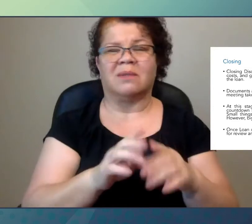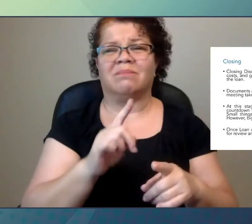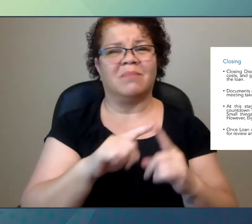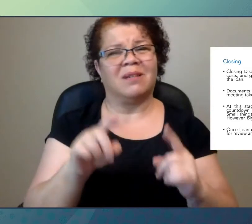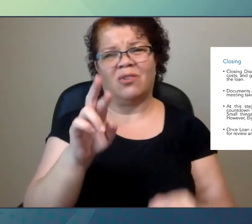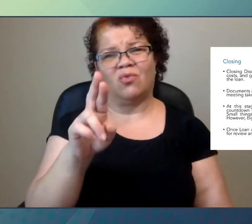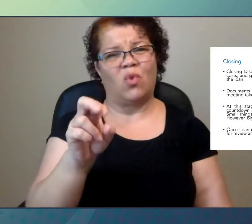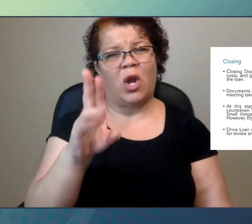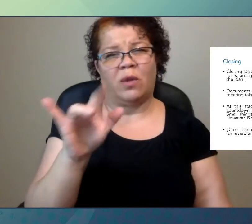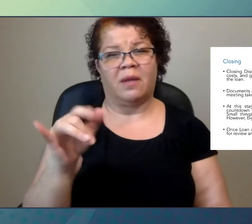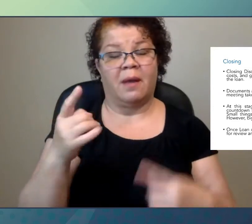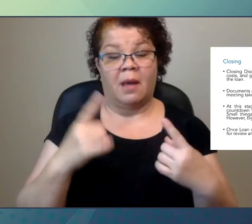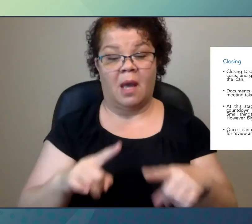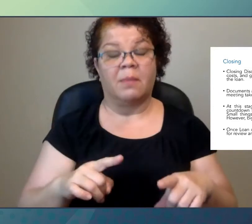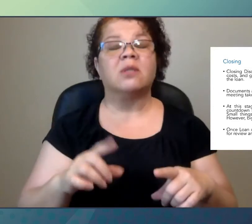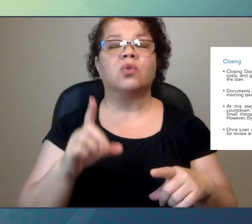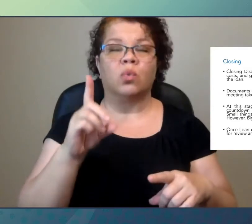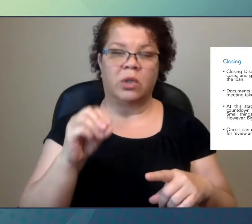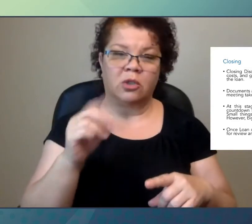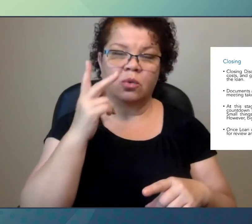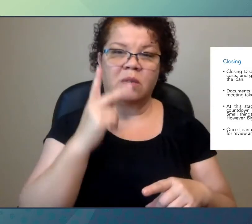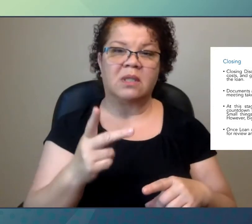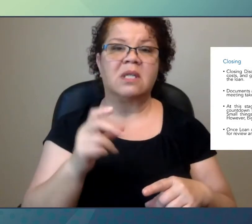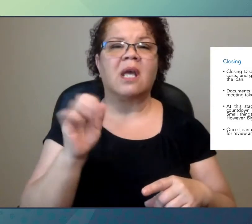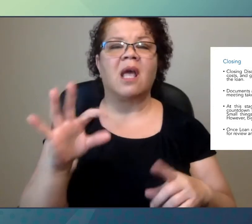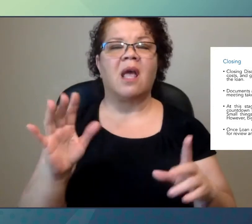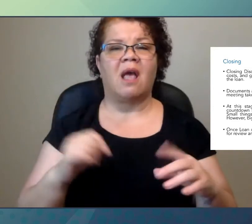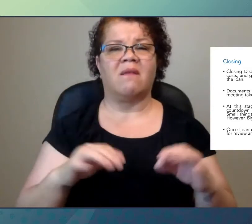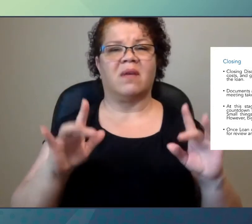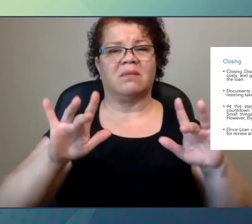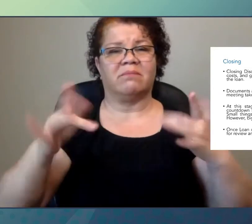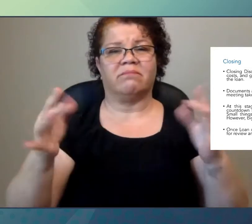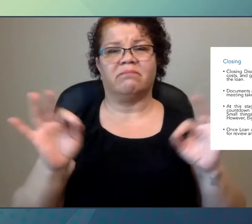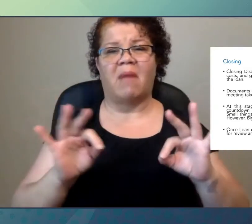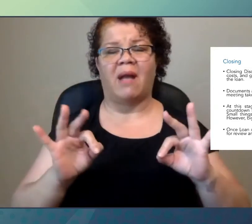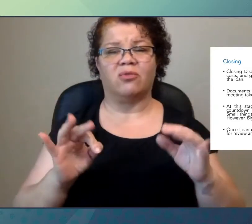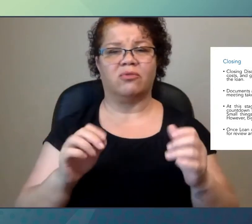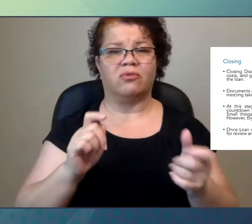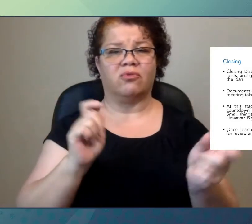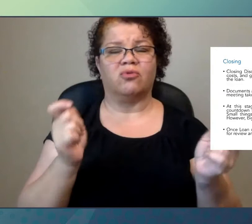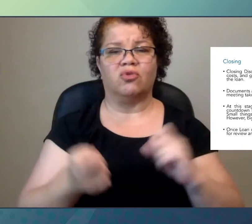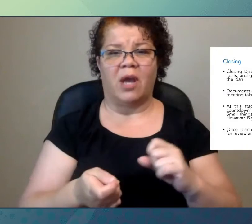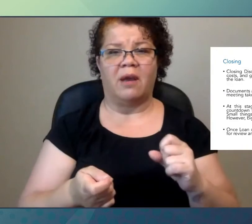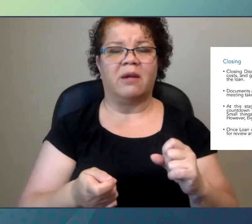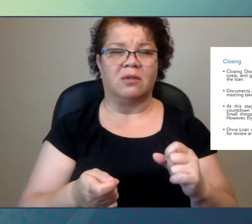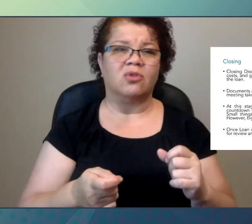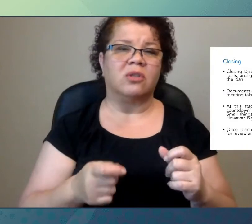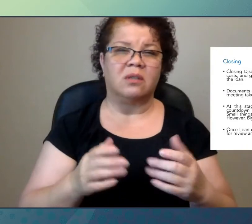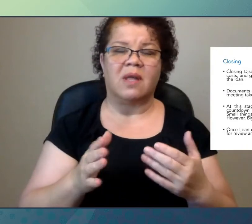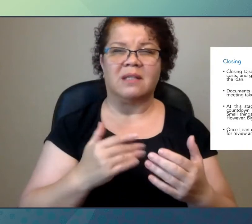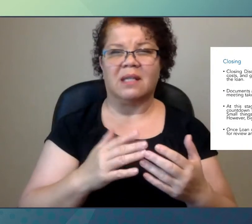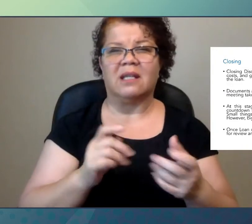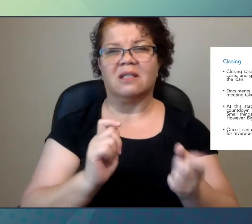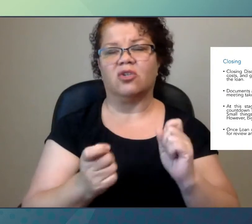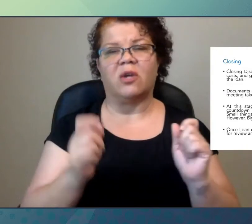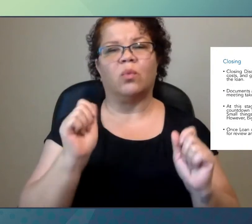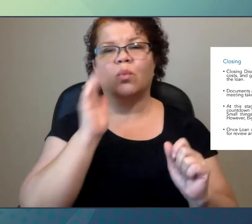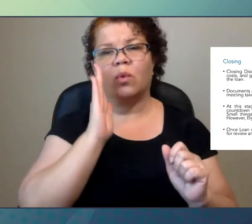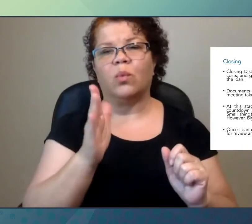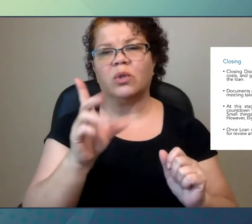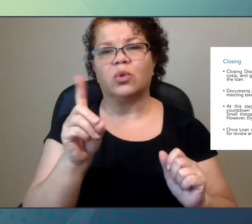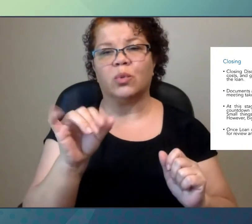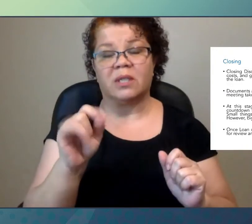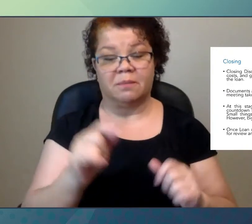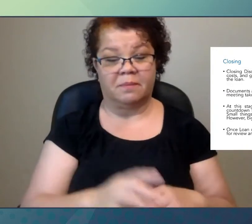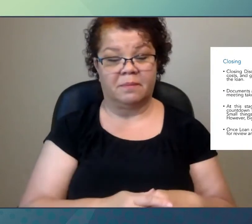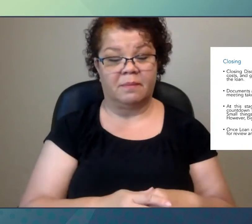happens, and we do see, again, if it's a minor change, that is a pretty easy change for us to make. So once the